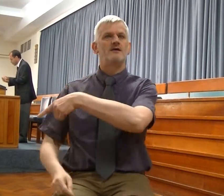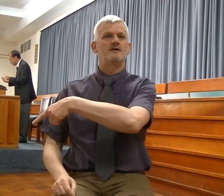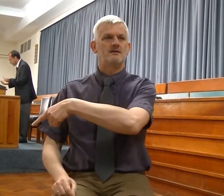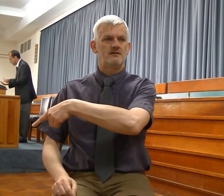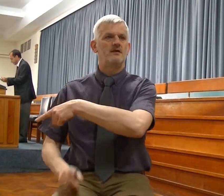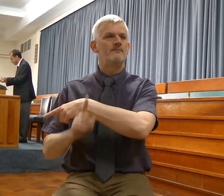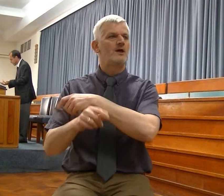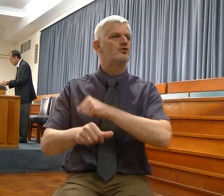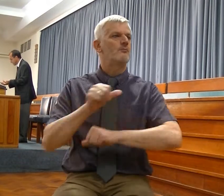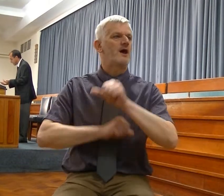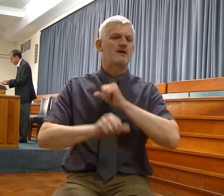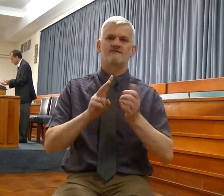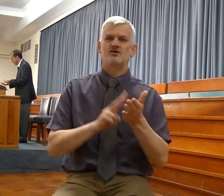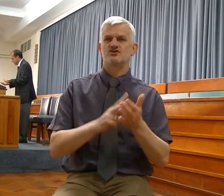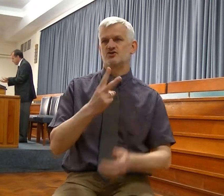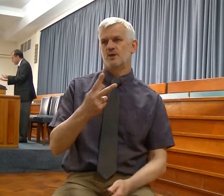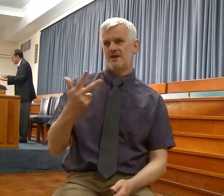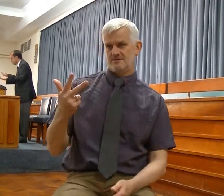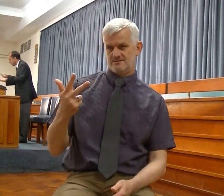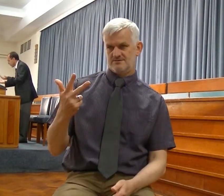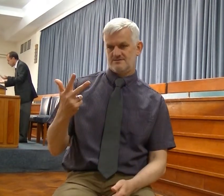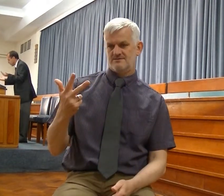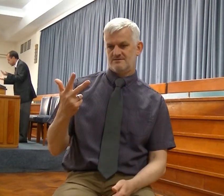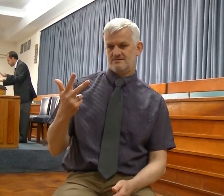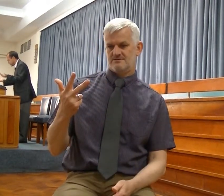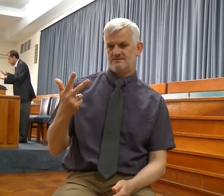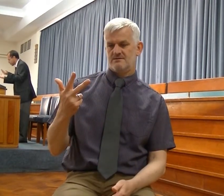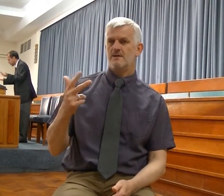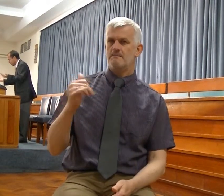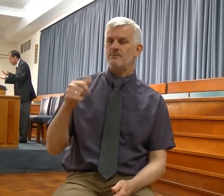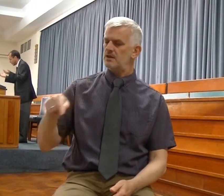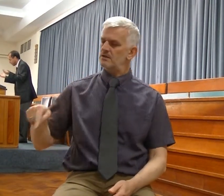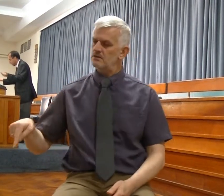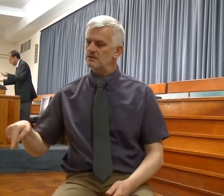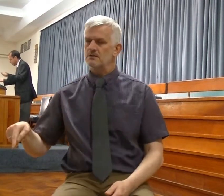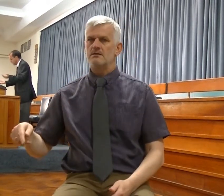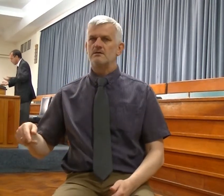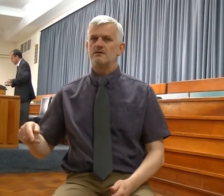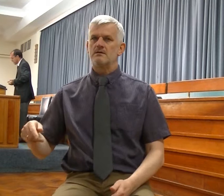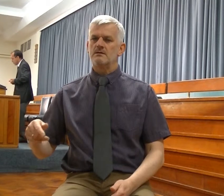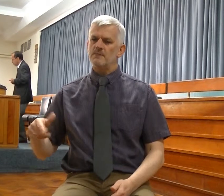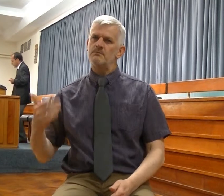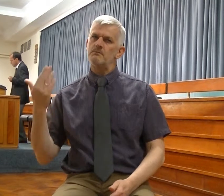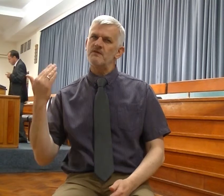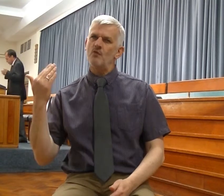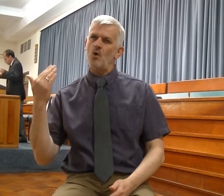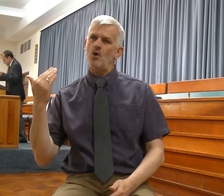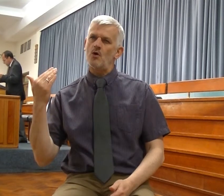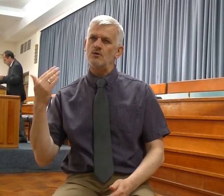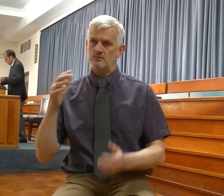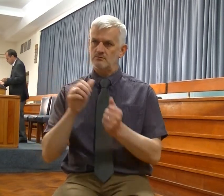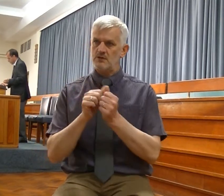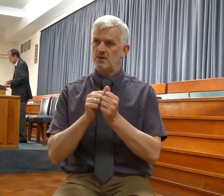go back to verse 28 of the same chapter, maybe he heard what Jesus was saying to the women, because the women